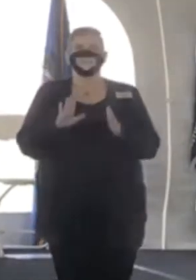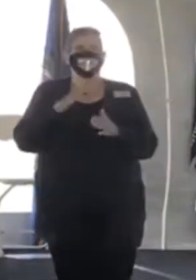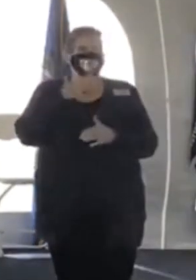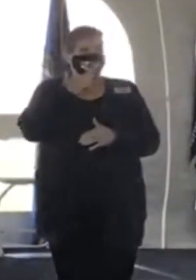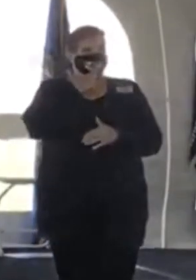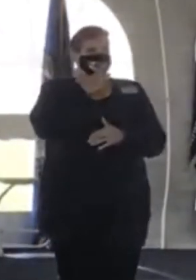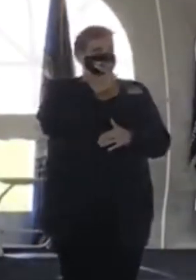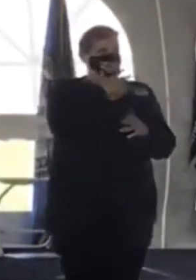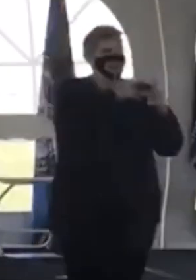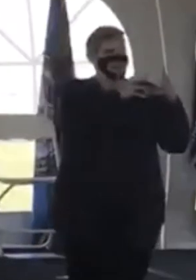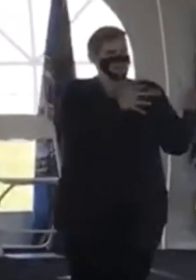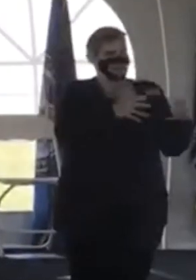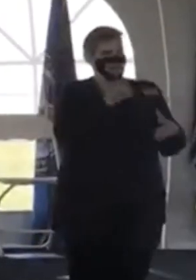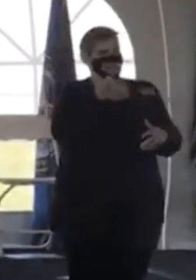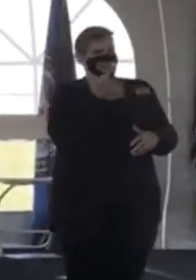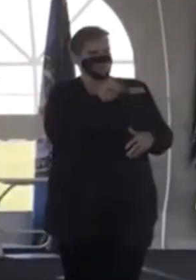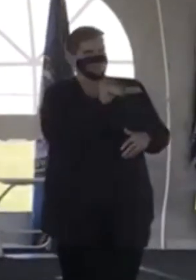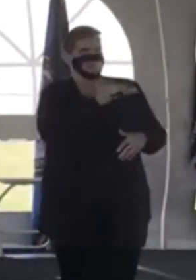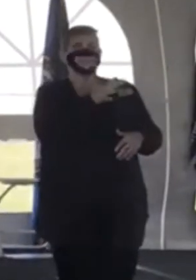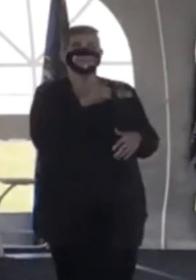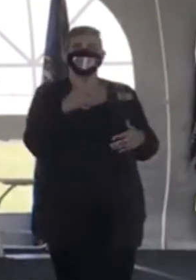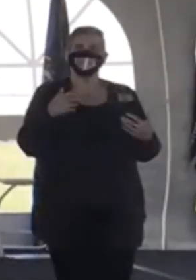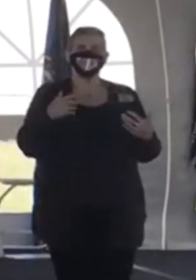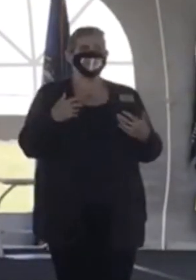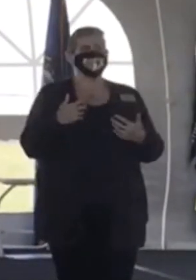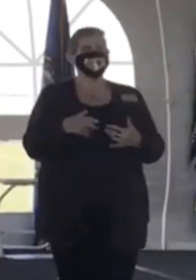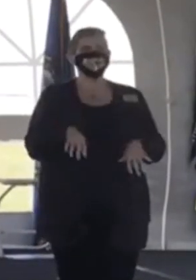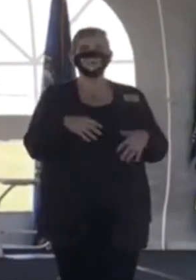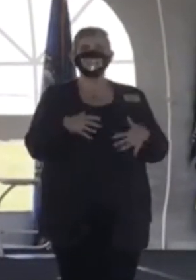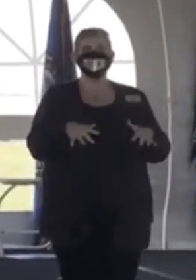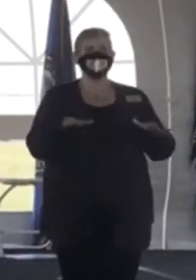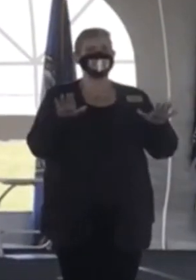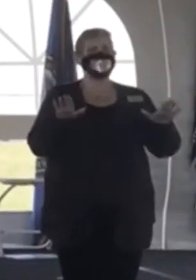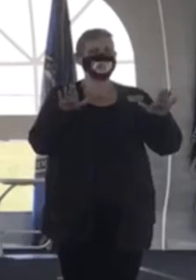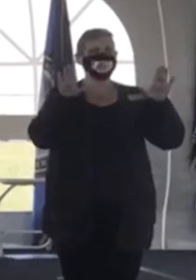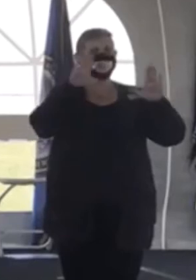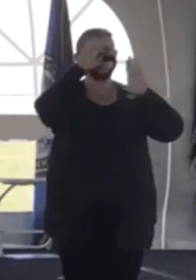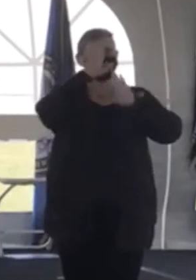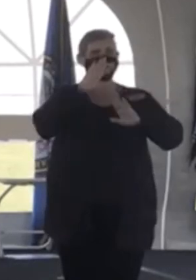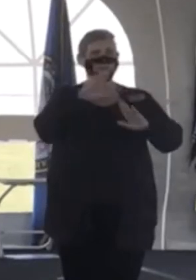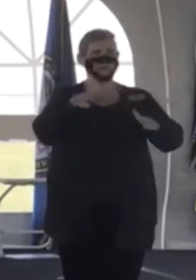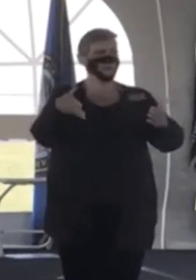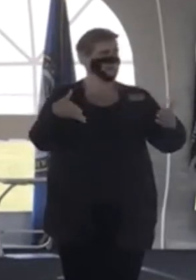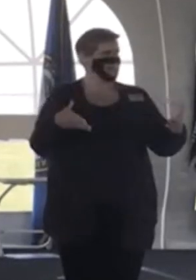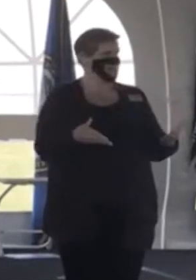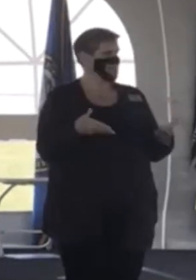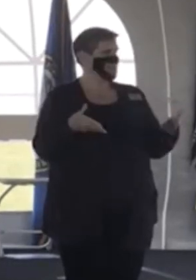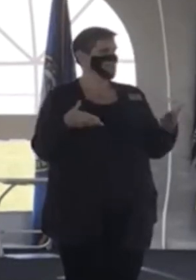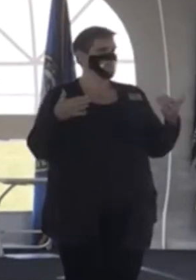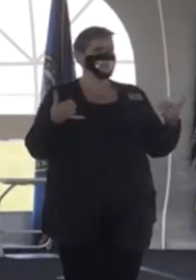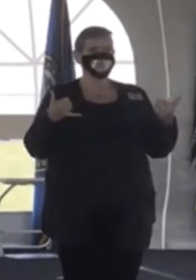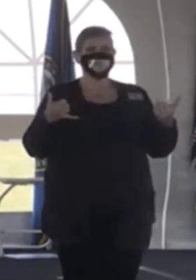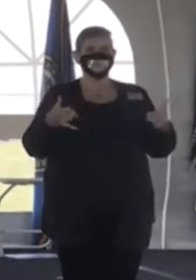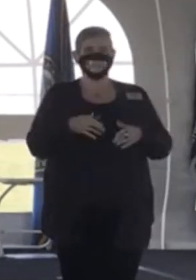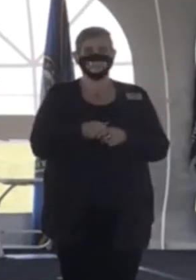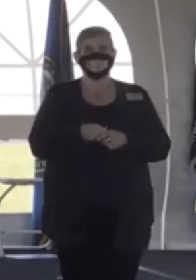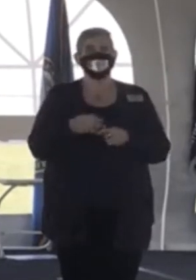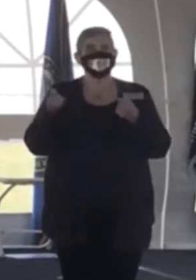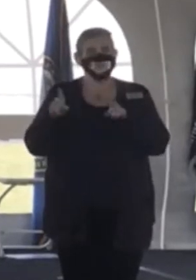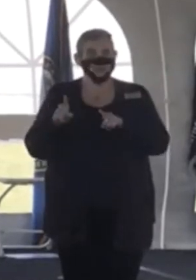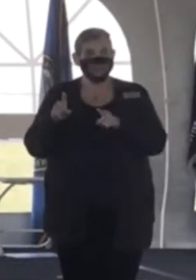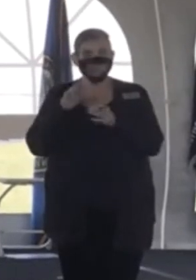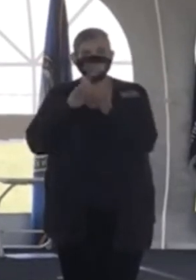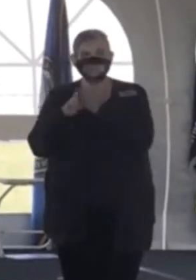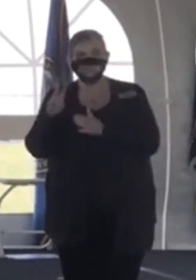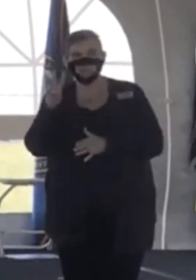Thank you very much, Sam, and it's really a tremendous honor to be able to be here today with Secretary